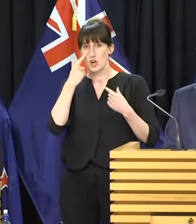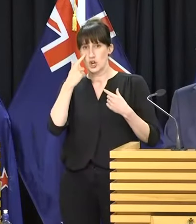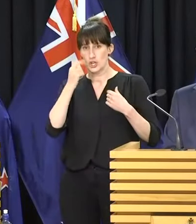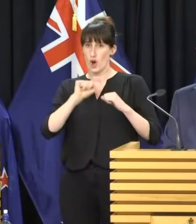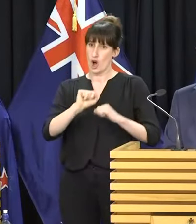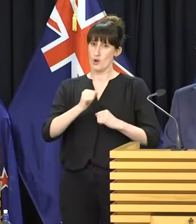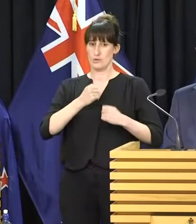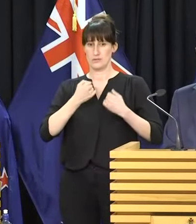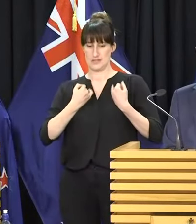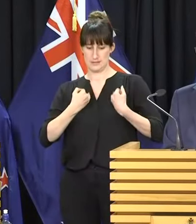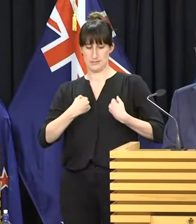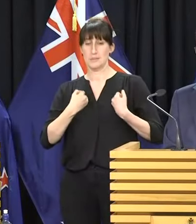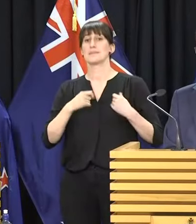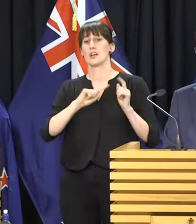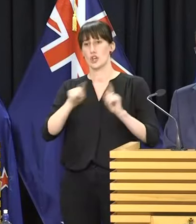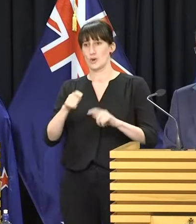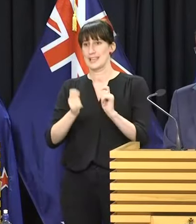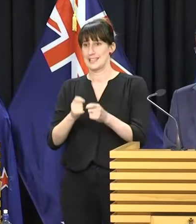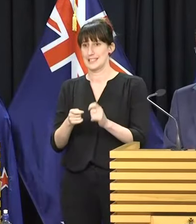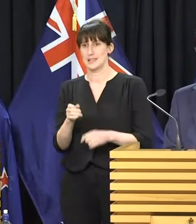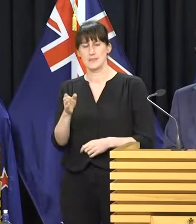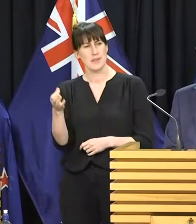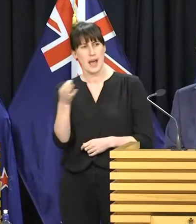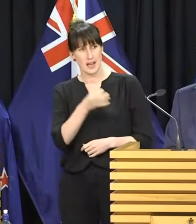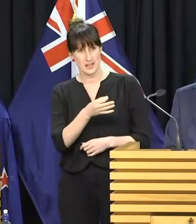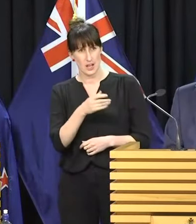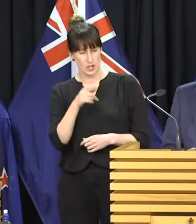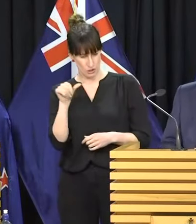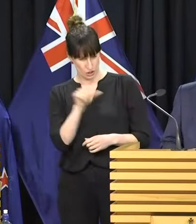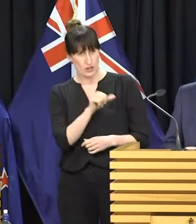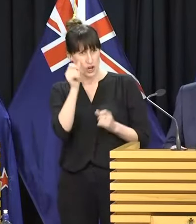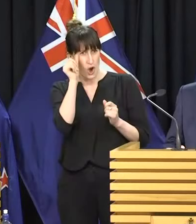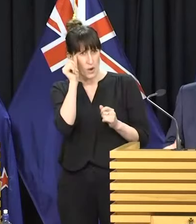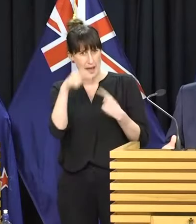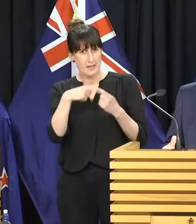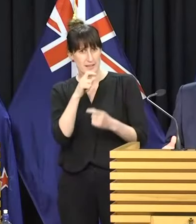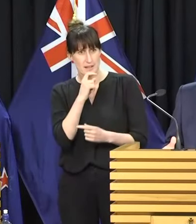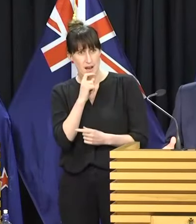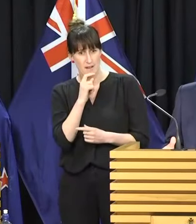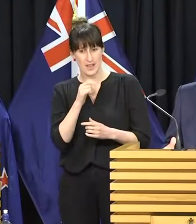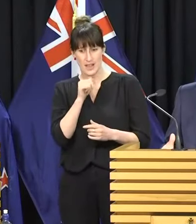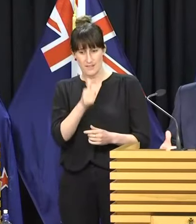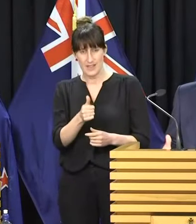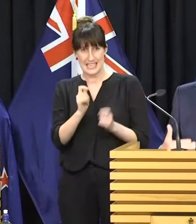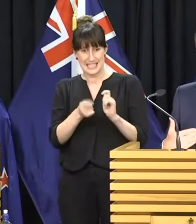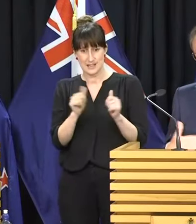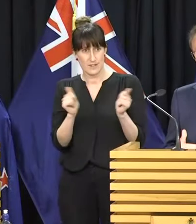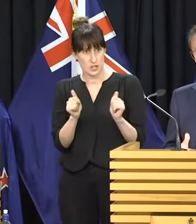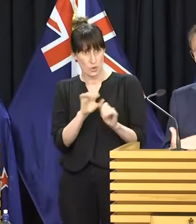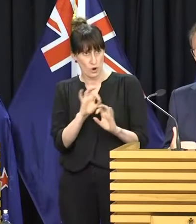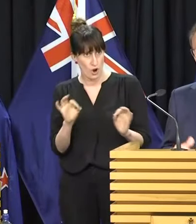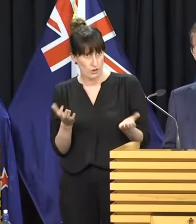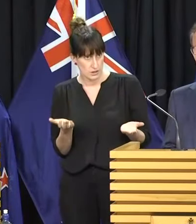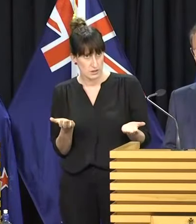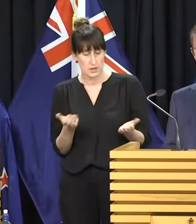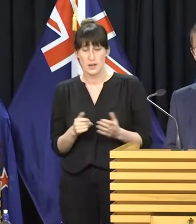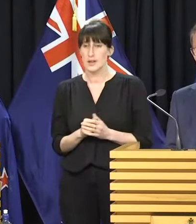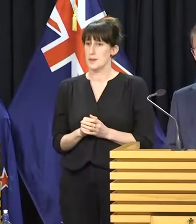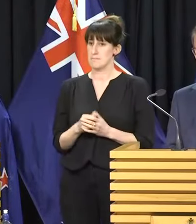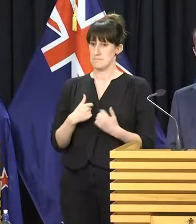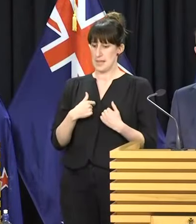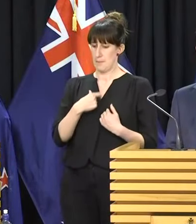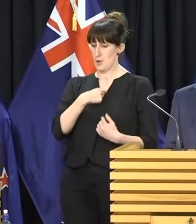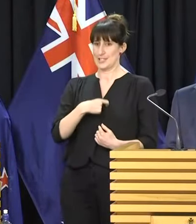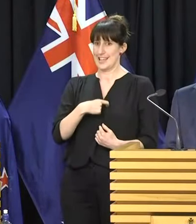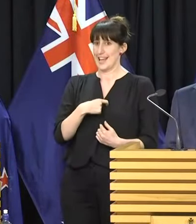you should be aware of, though, whether or not the staff were tested? Well, not something I'd necessarily personally be